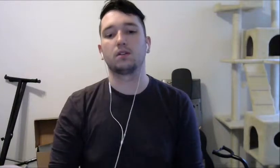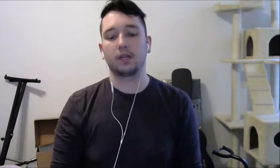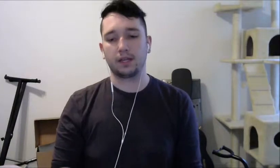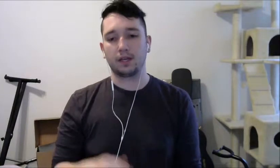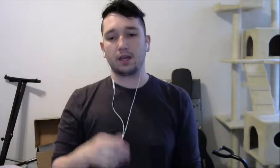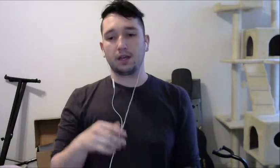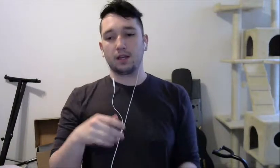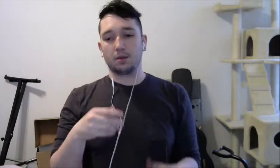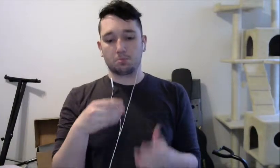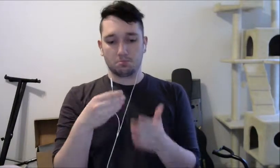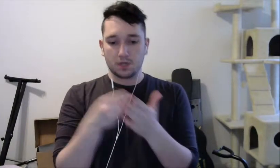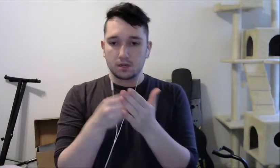By the time the war ended,